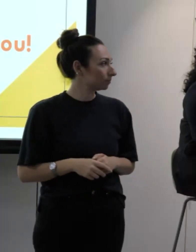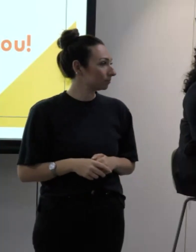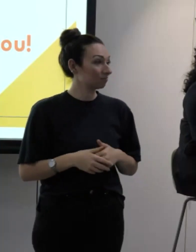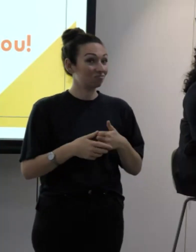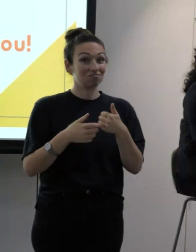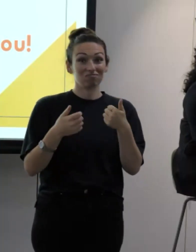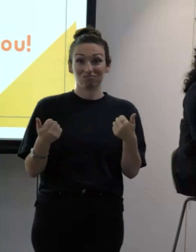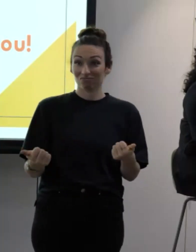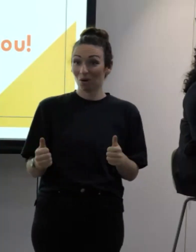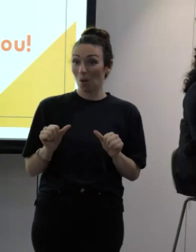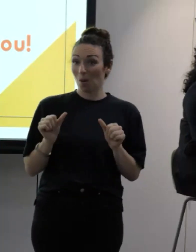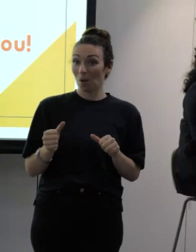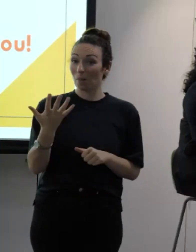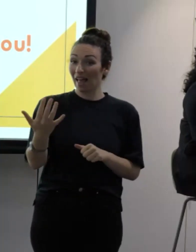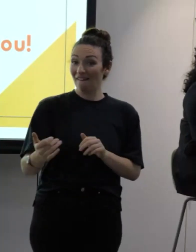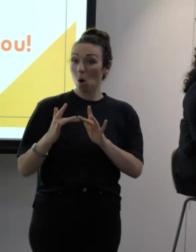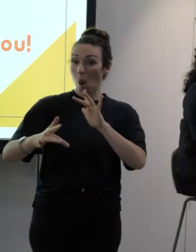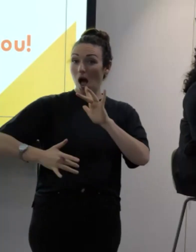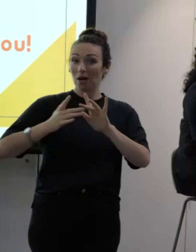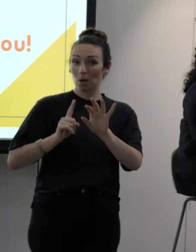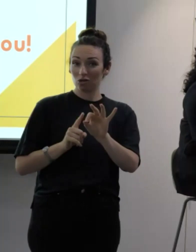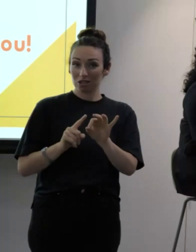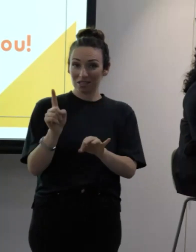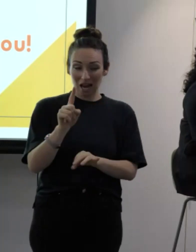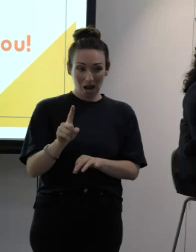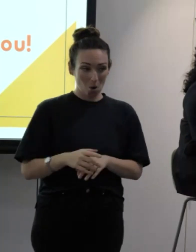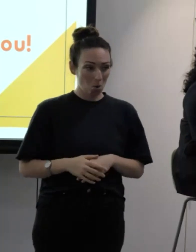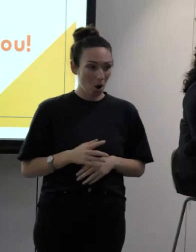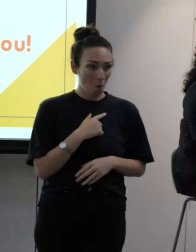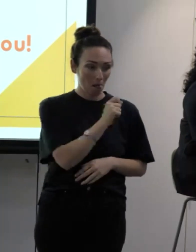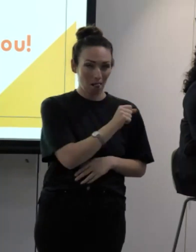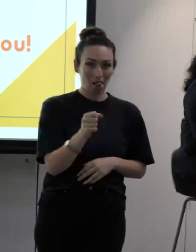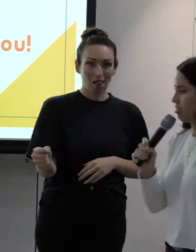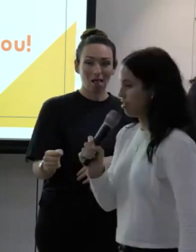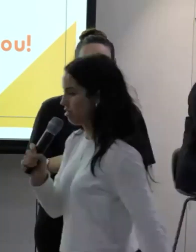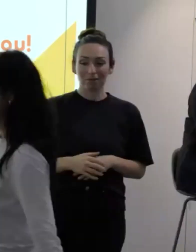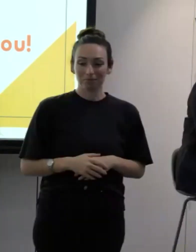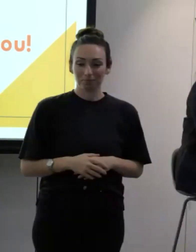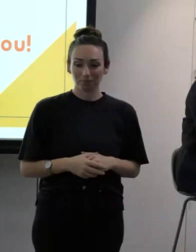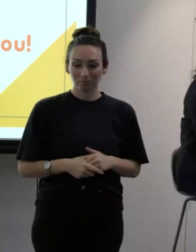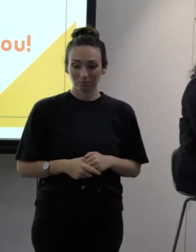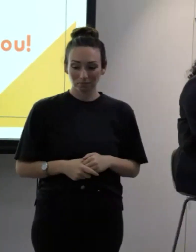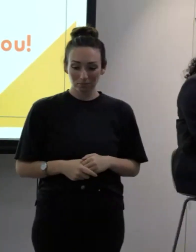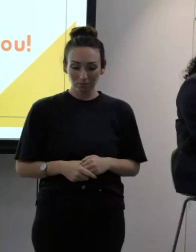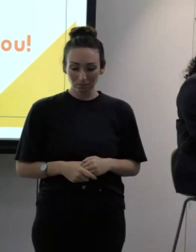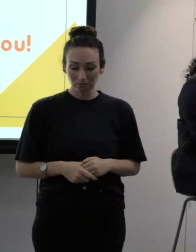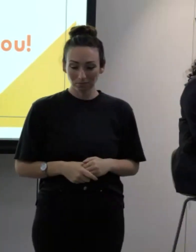Okay, do we have any, we do have some questions from online. I'll just come and read them out.